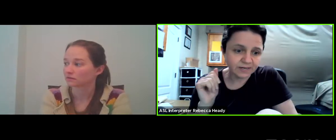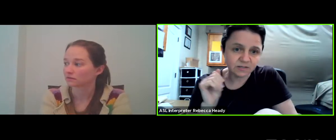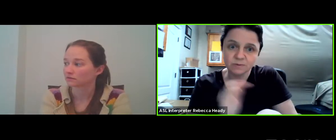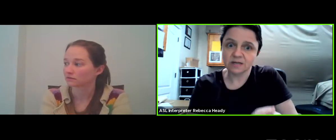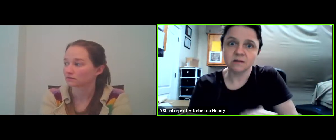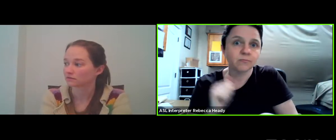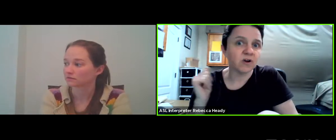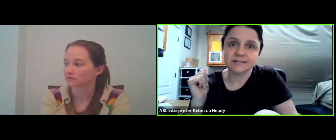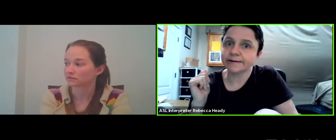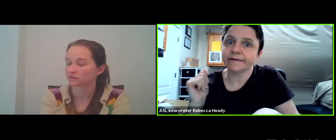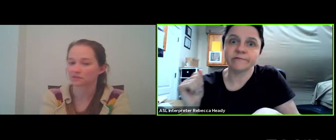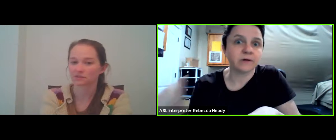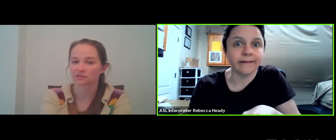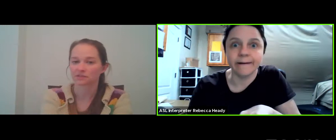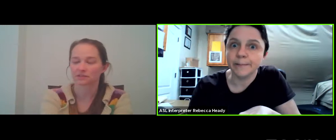They called me to be the president of the club.